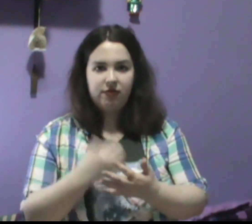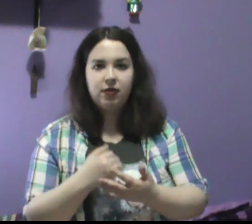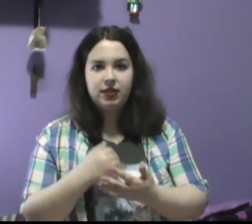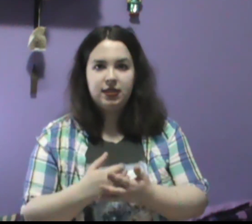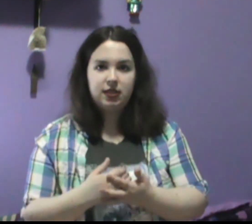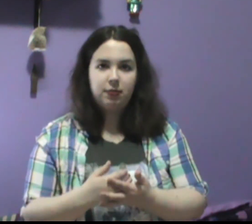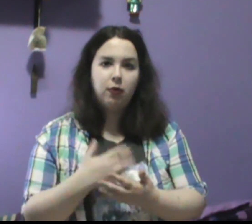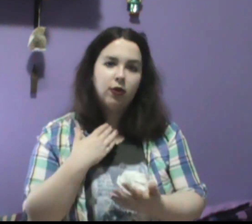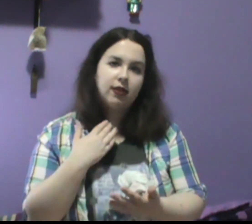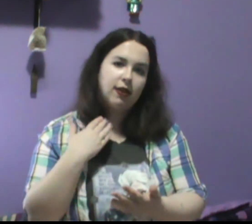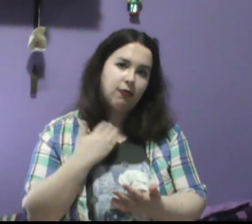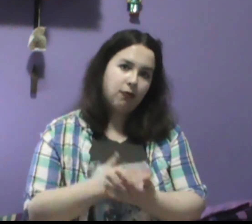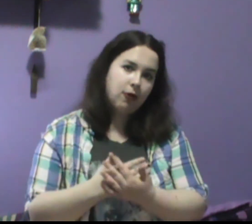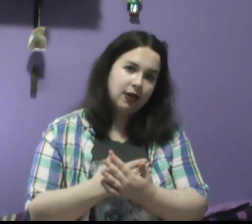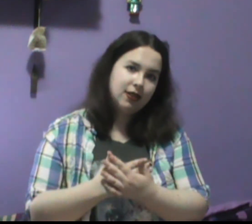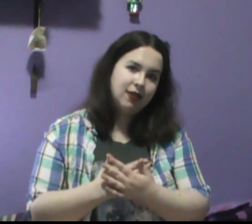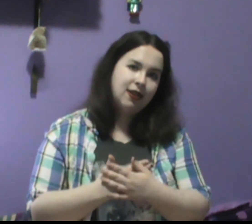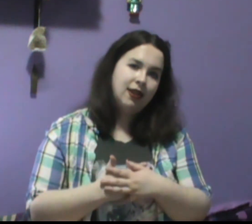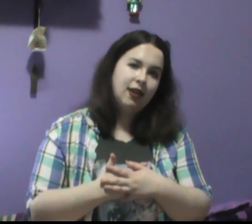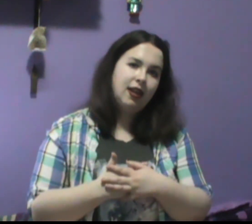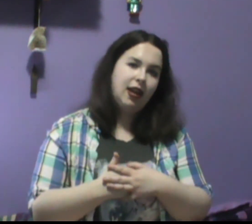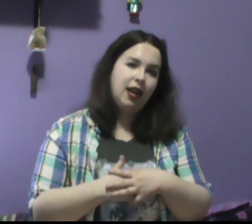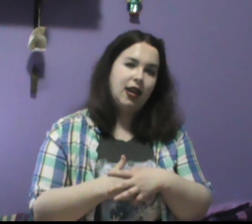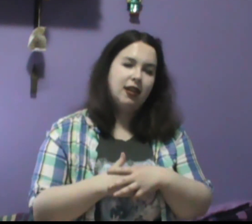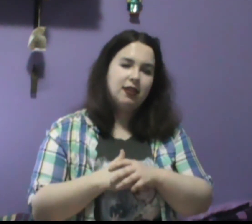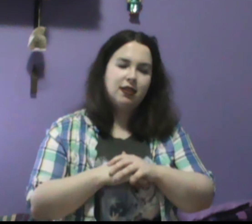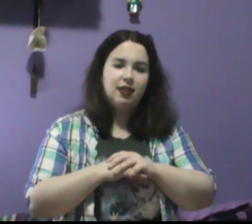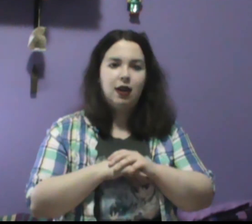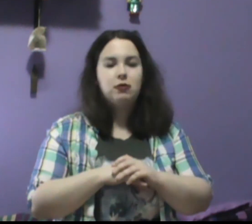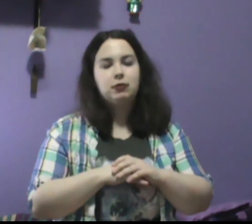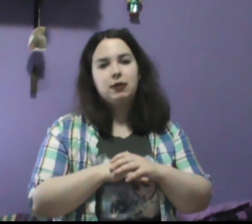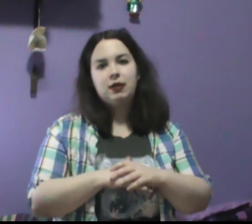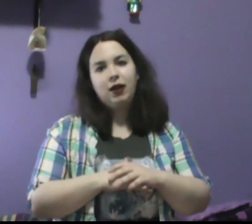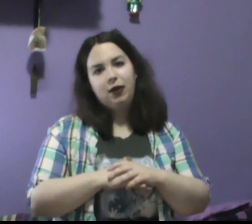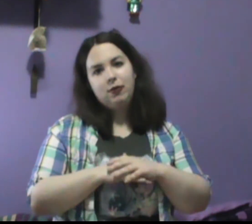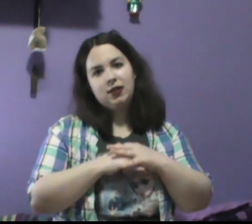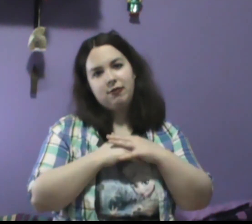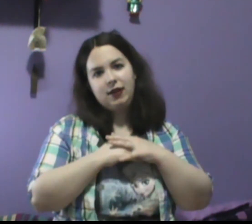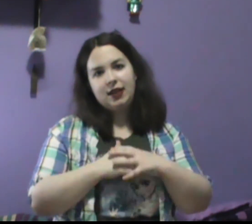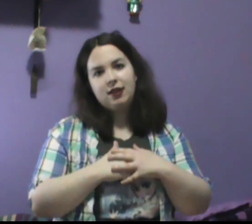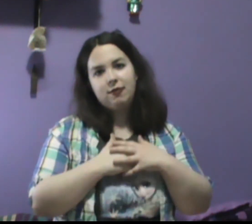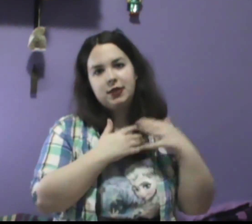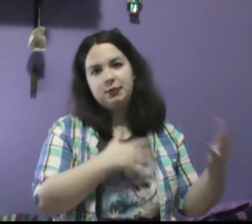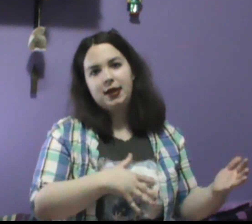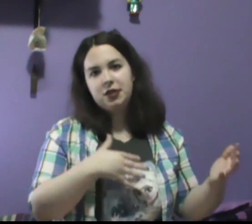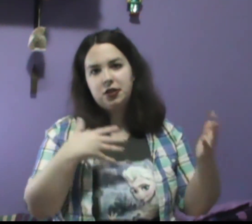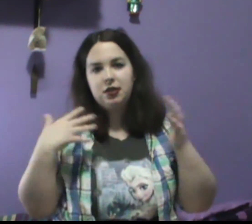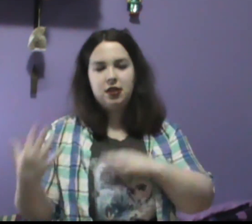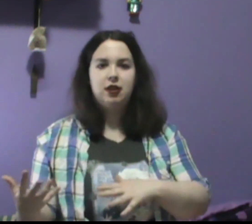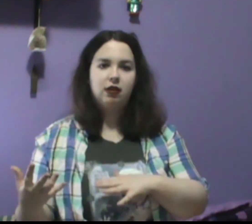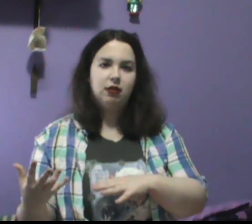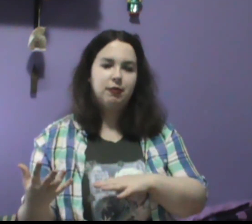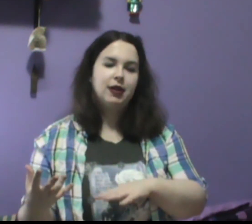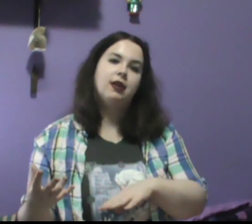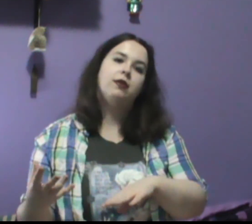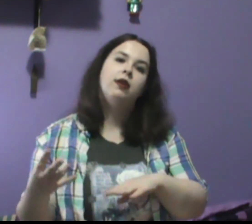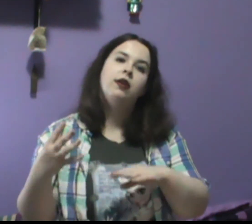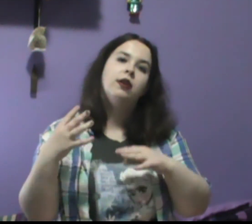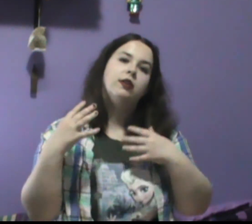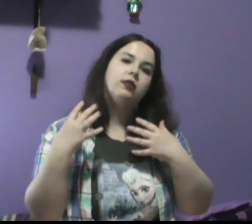there is the support there for it. And that was really great, with the fact of this patient and Dr. Mario